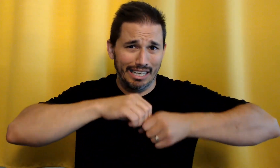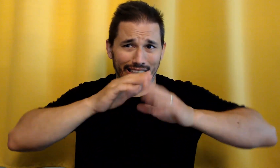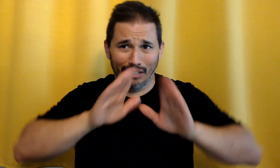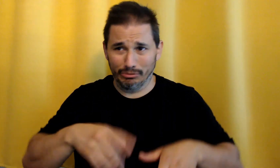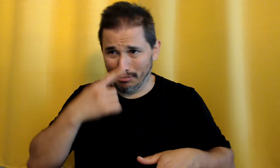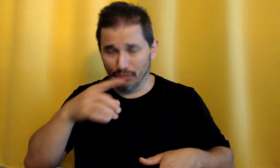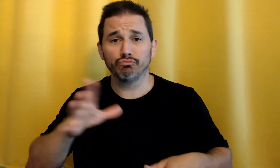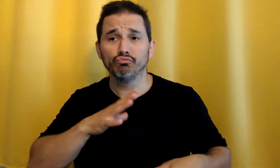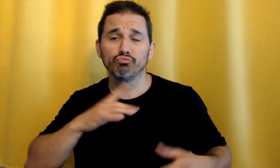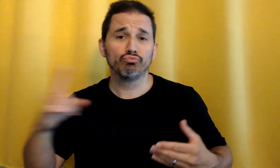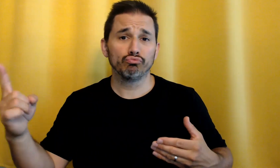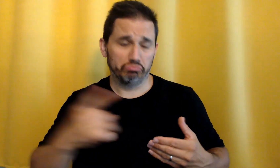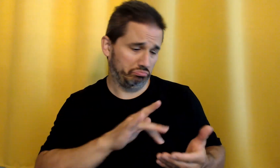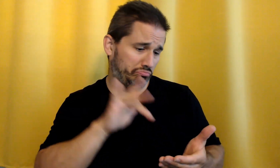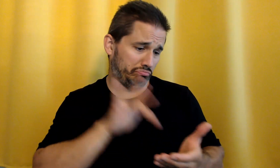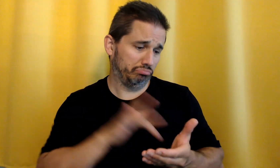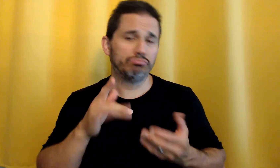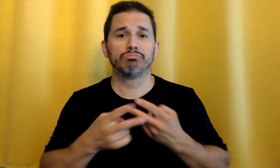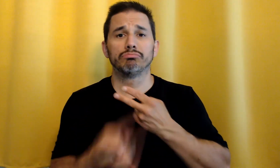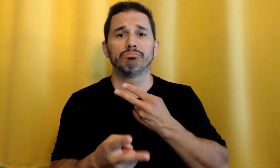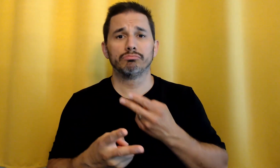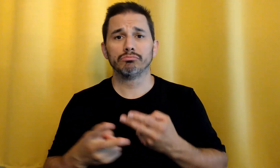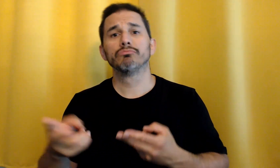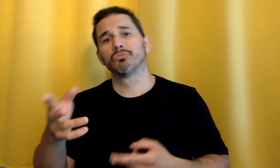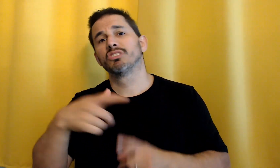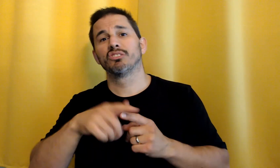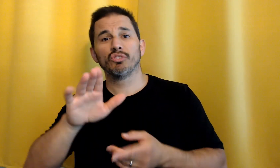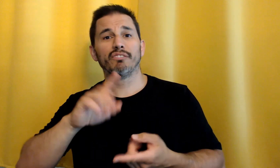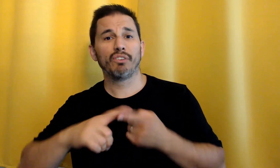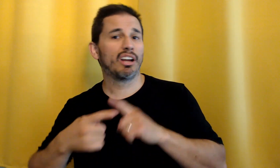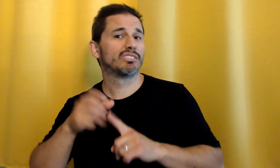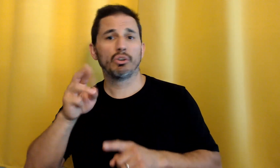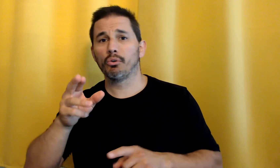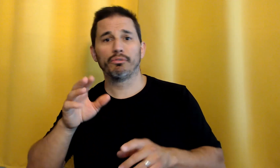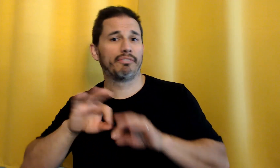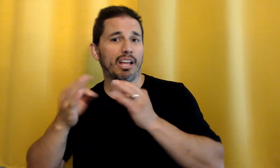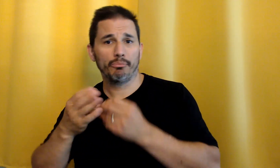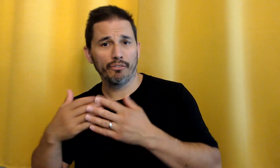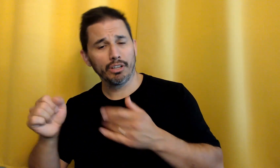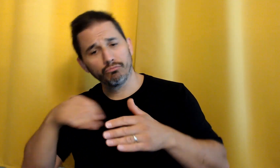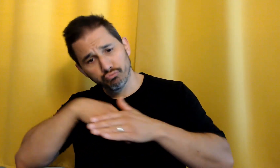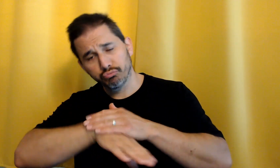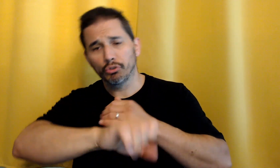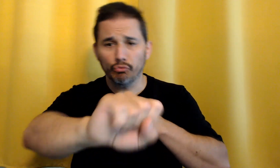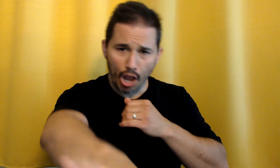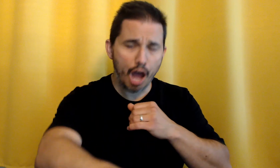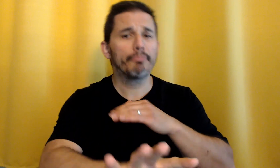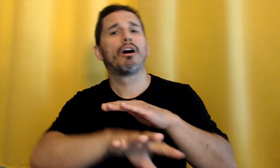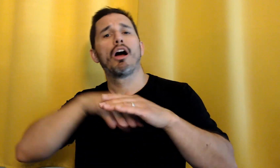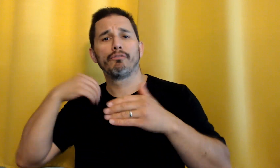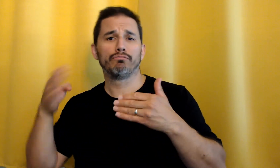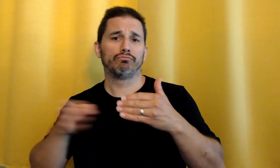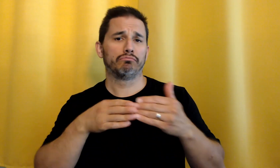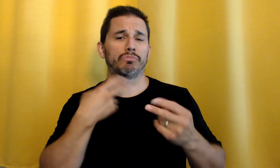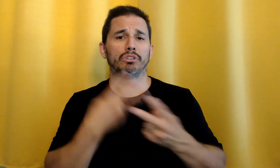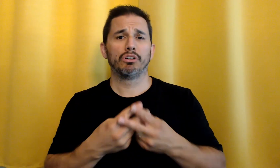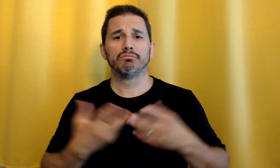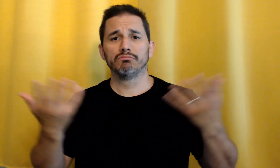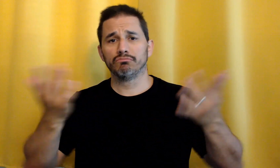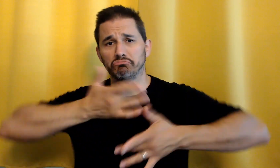someone, like a neighbor or something, to put that package inside your home for you. You could unlock the door, and then whoever that is could bring that